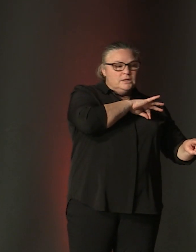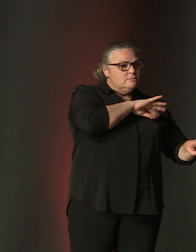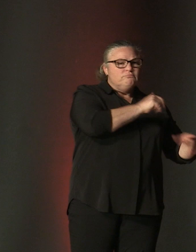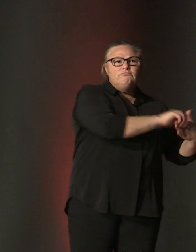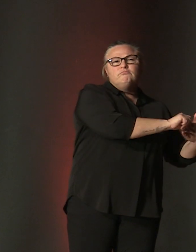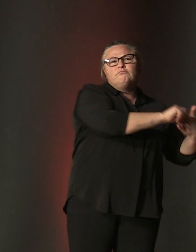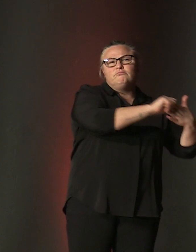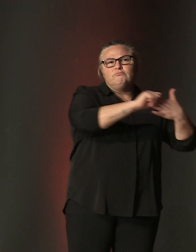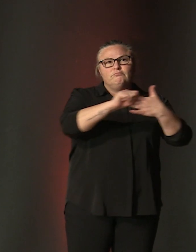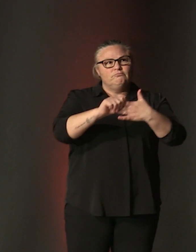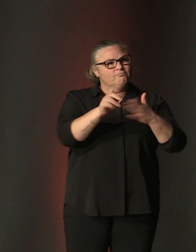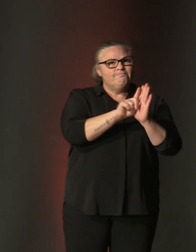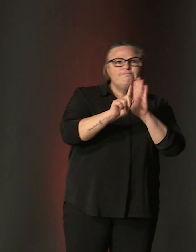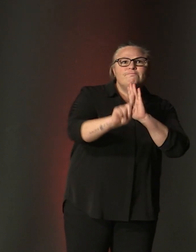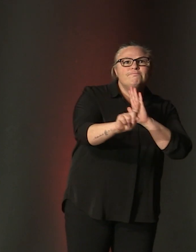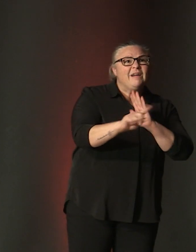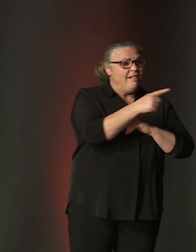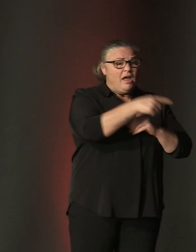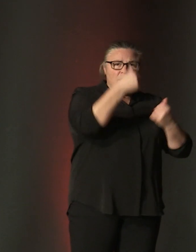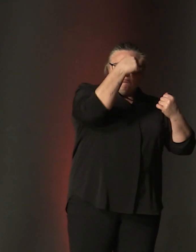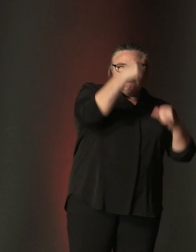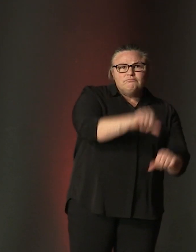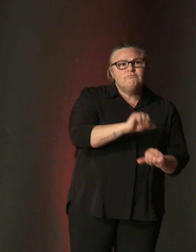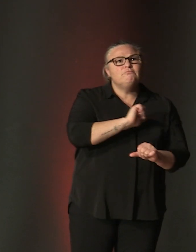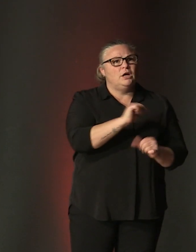because again, they're the ones who know their community best.